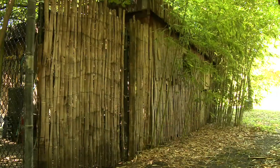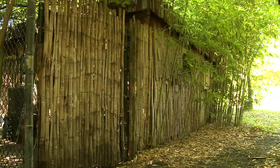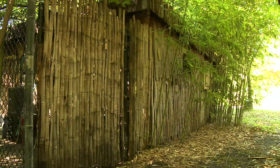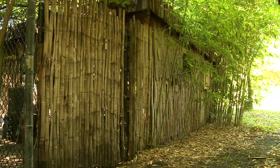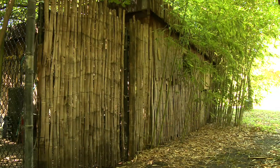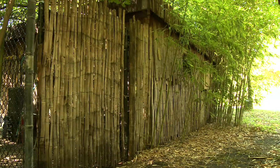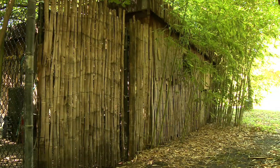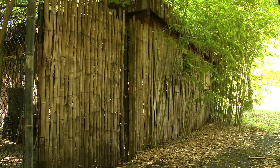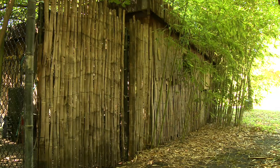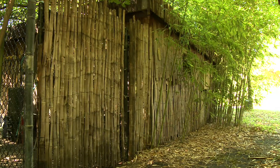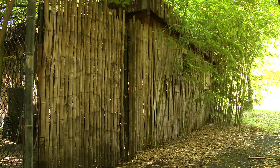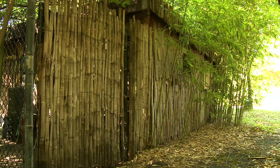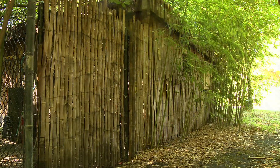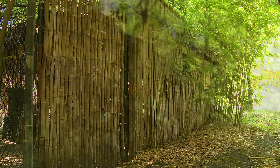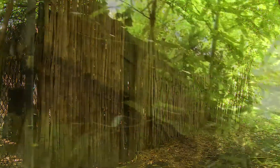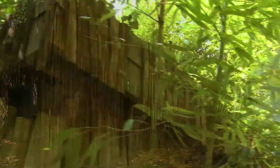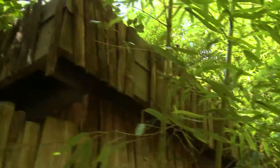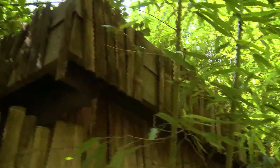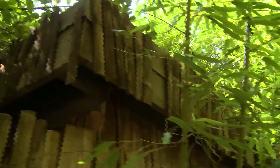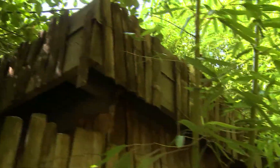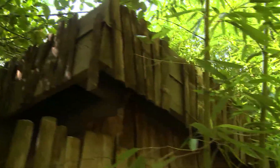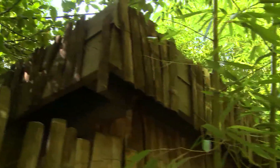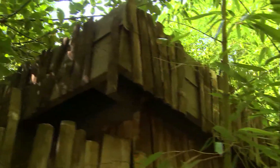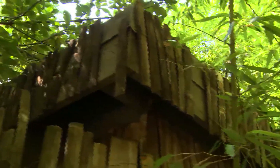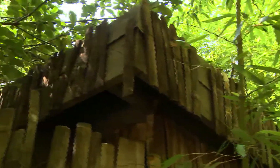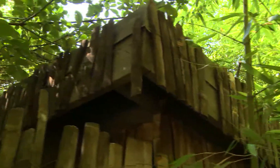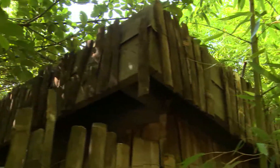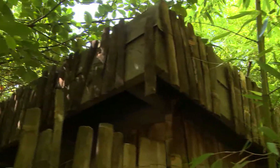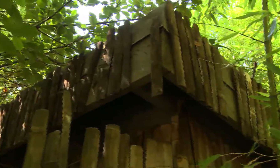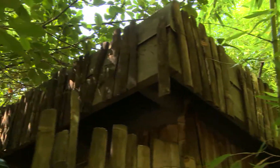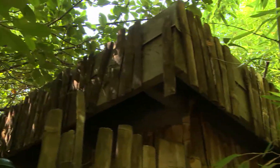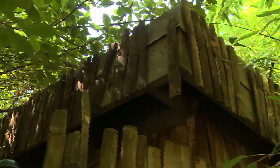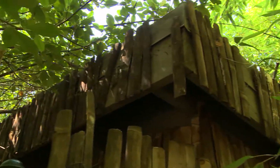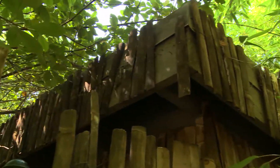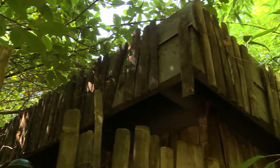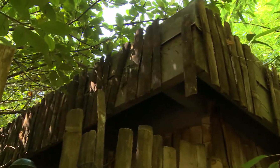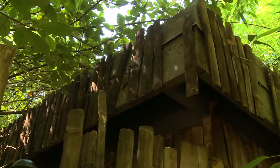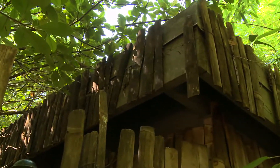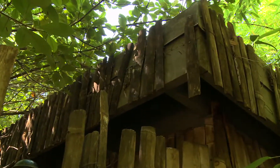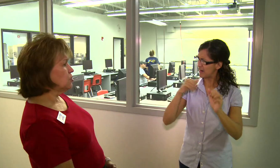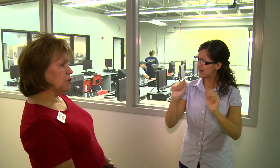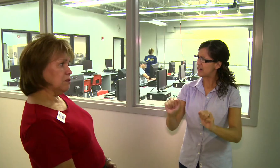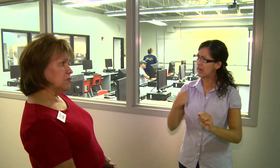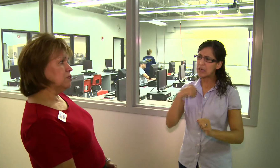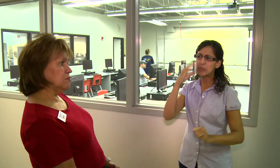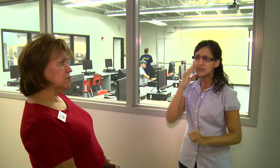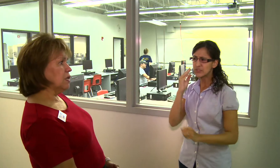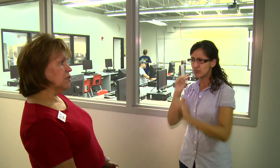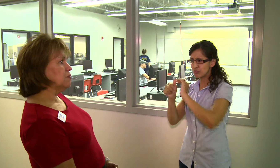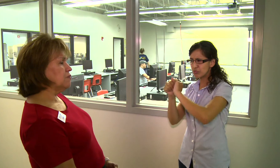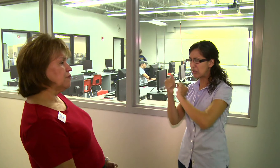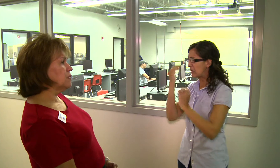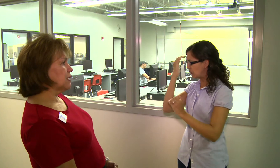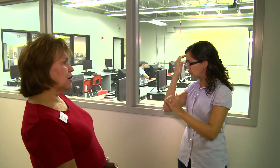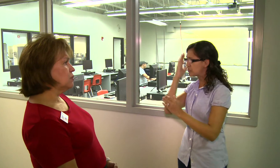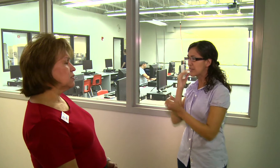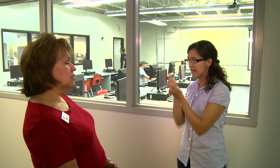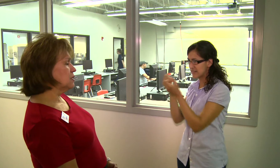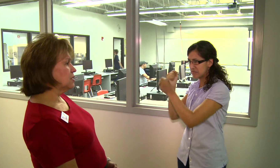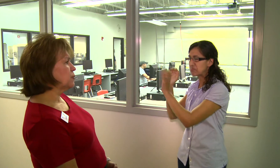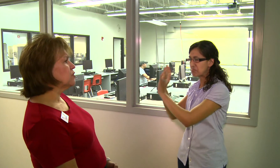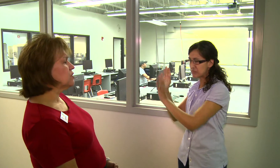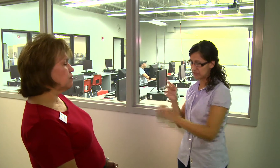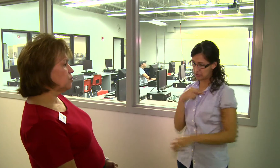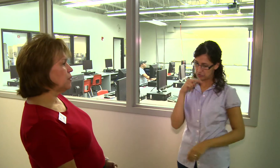I was happy to improve on the flamingo house because it was really in bad shape. So I felt that I